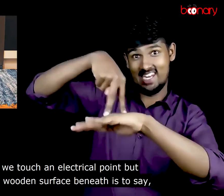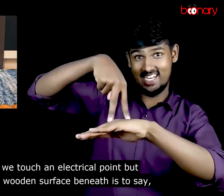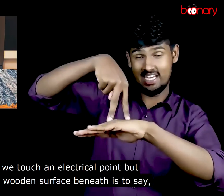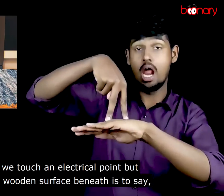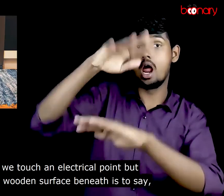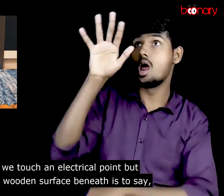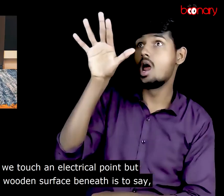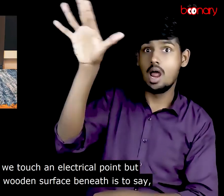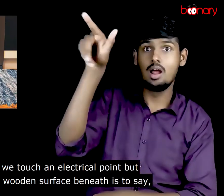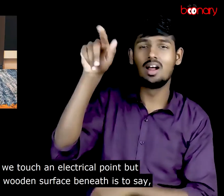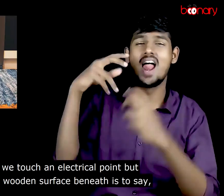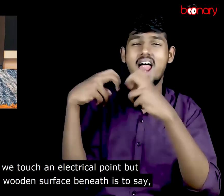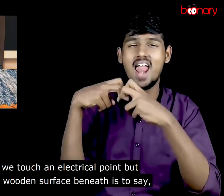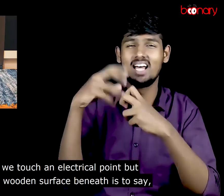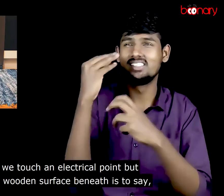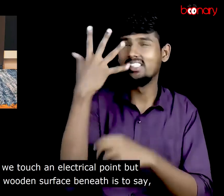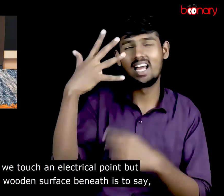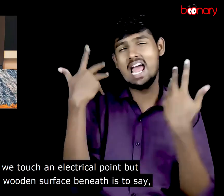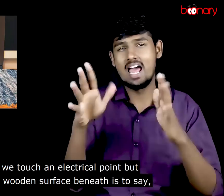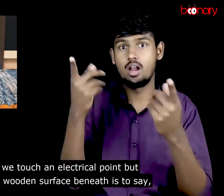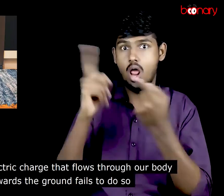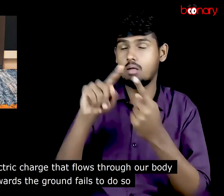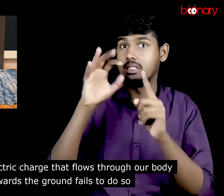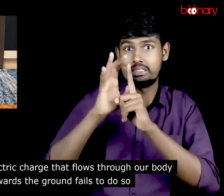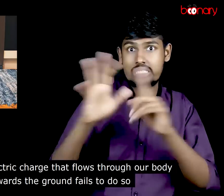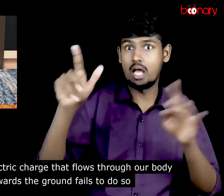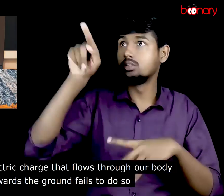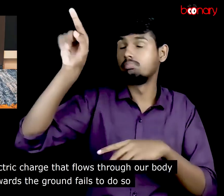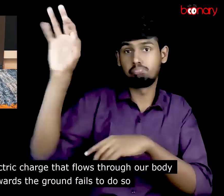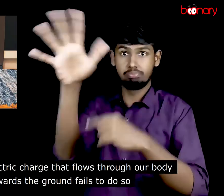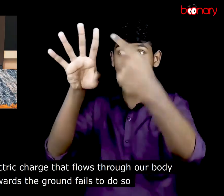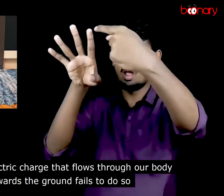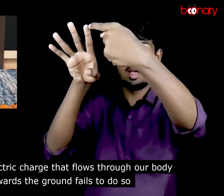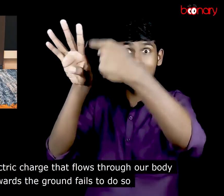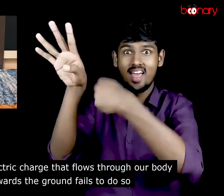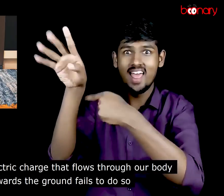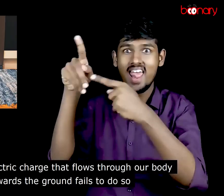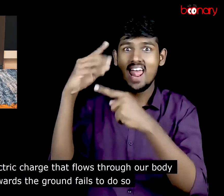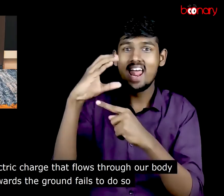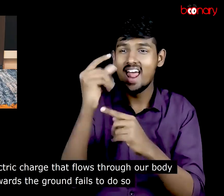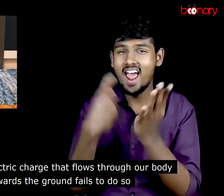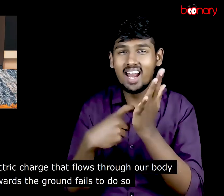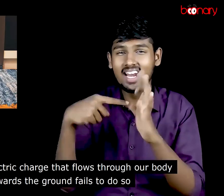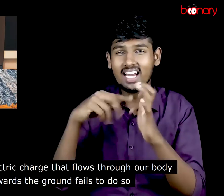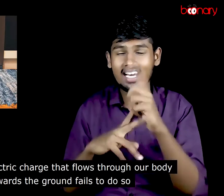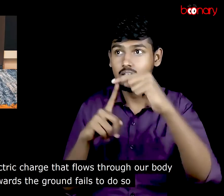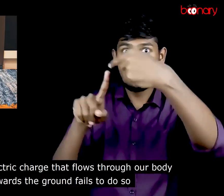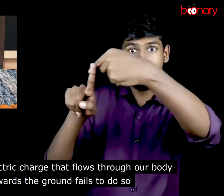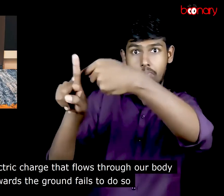with a wooden surface beneath to say, then the electric charge that flows through the body towards the